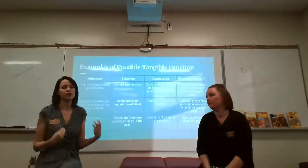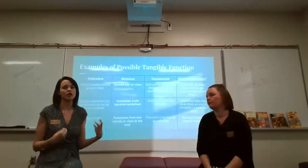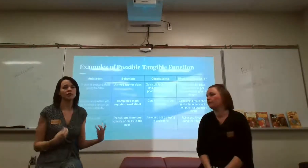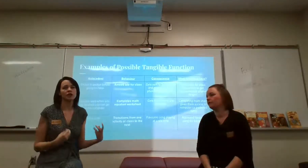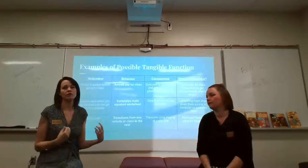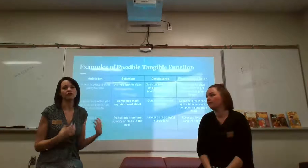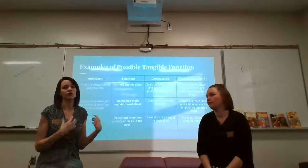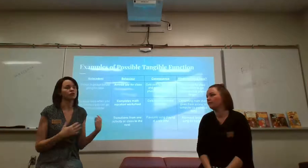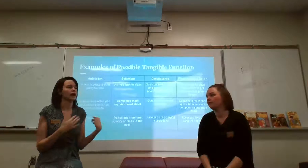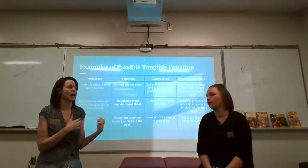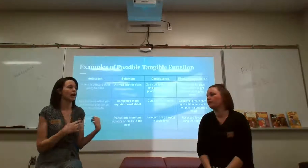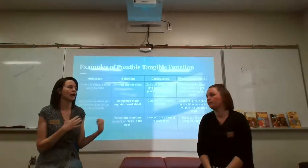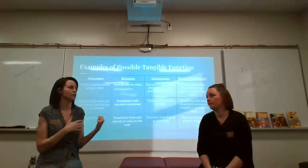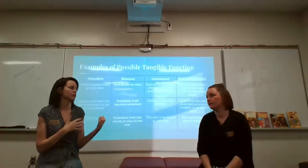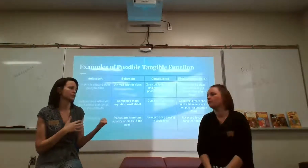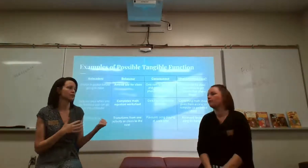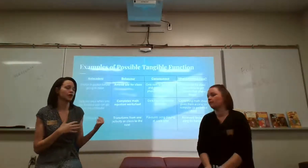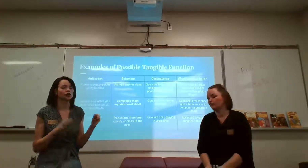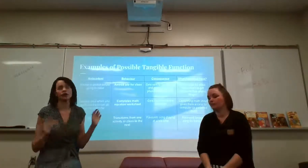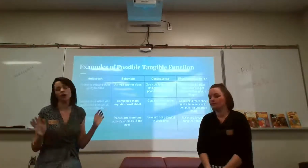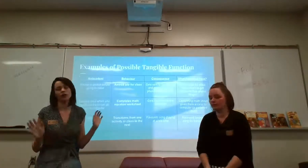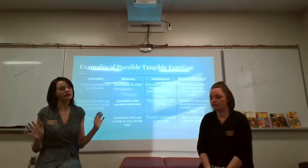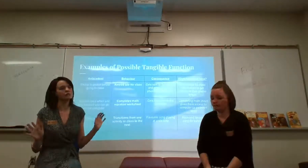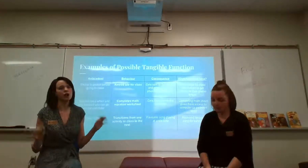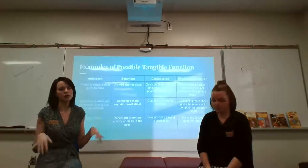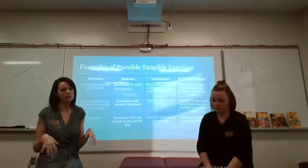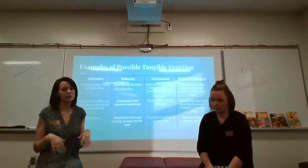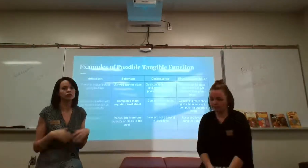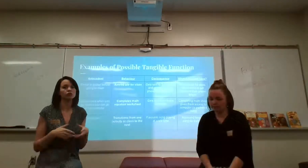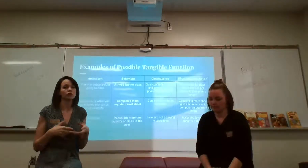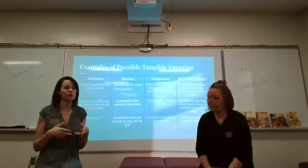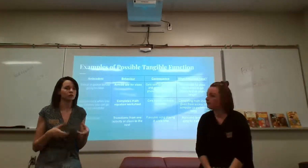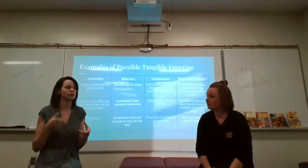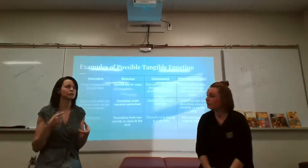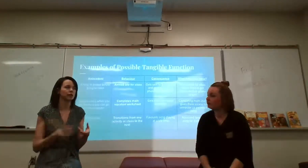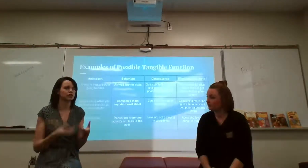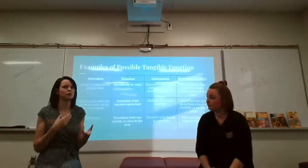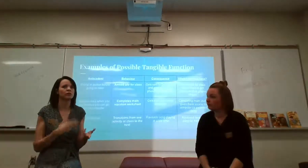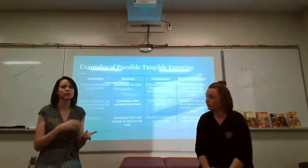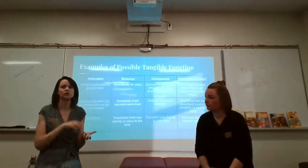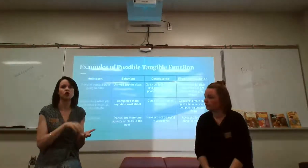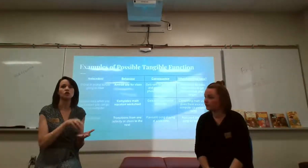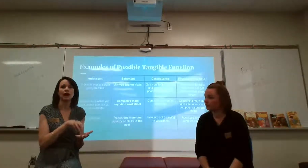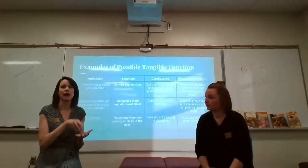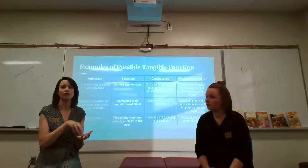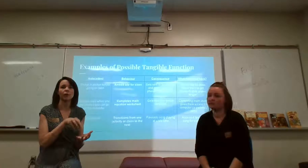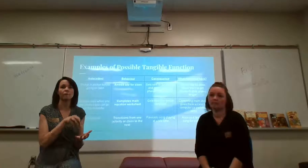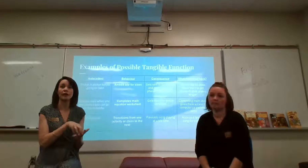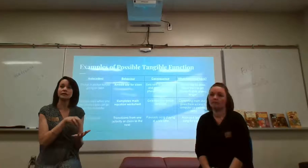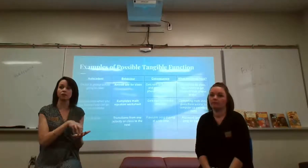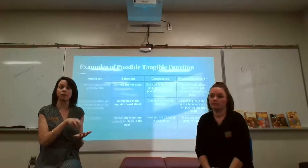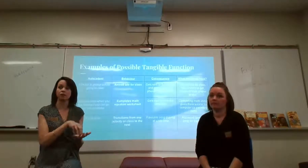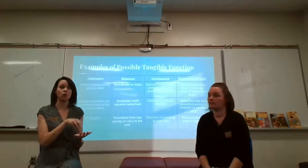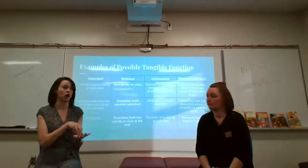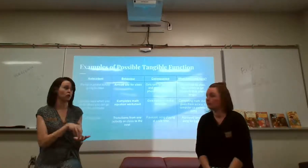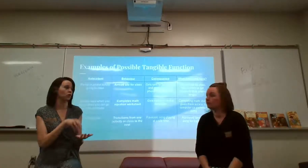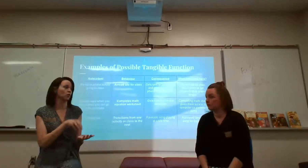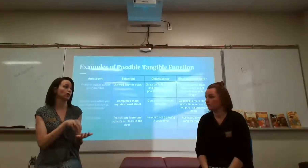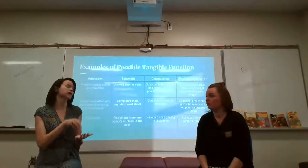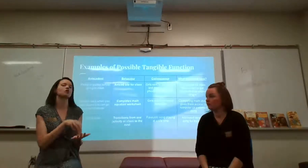challenging behavior don't have a tangible function. Not that it's impossible. It's certainly possible, especially when kids don't have manding repertoires or when they don't